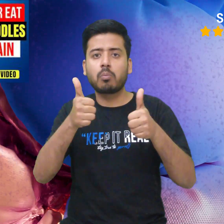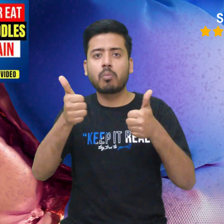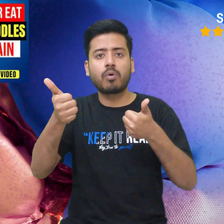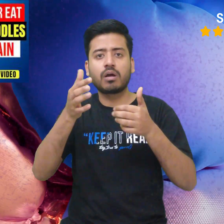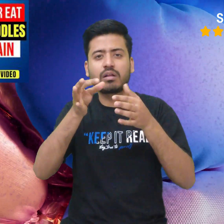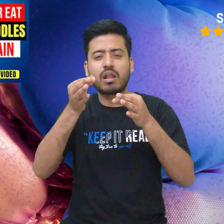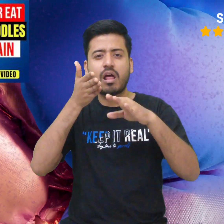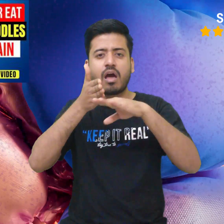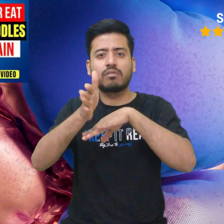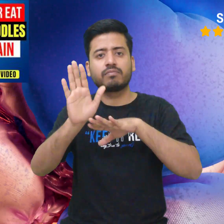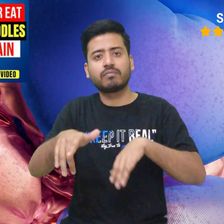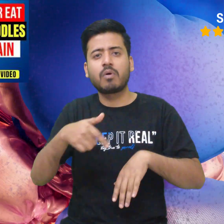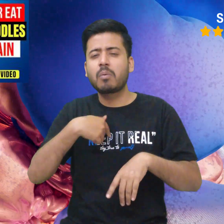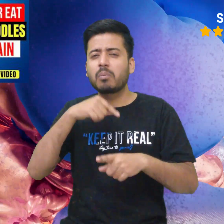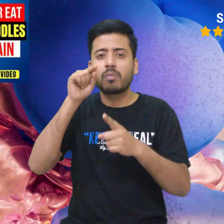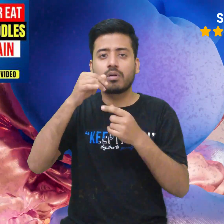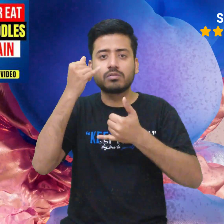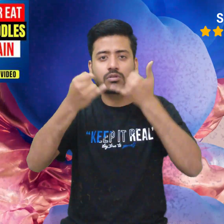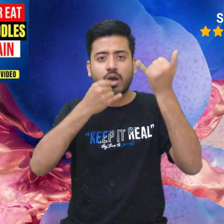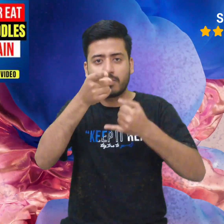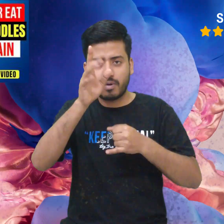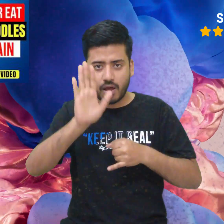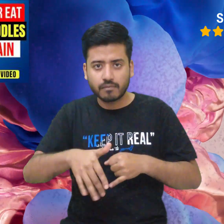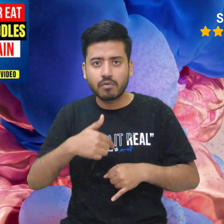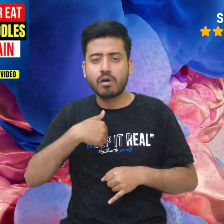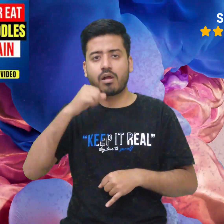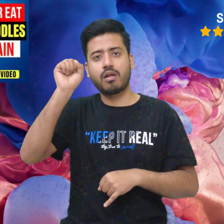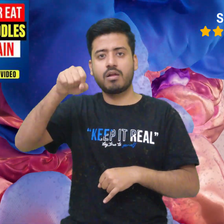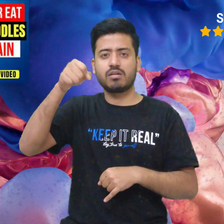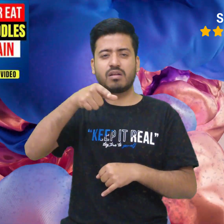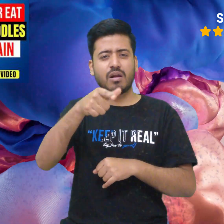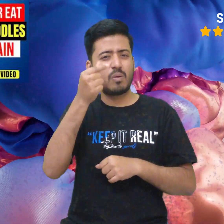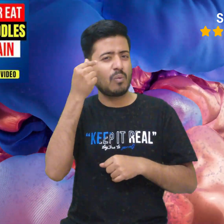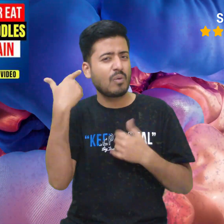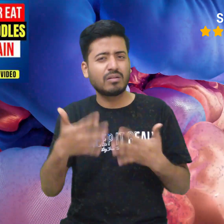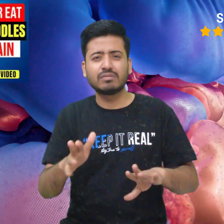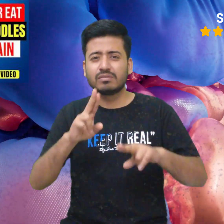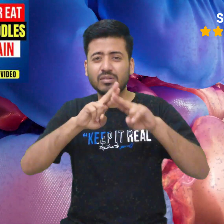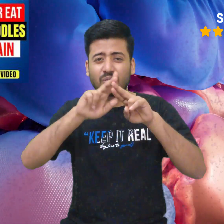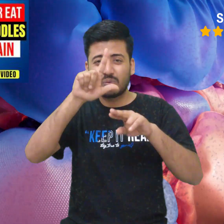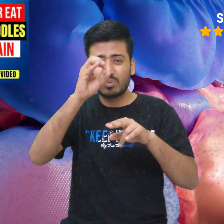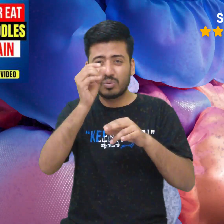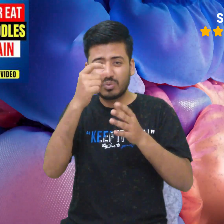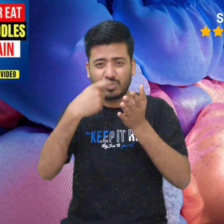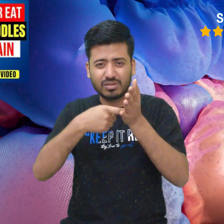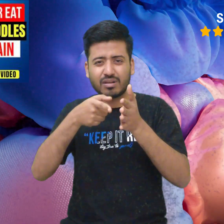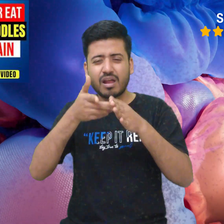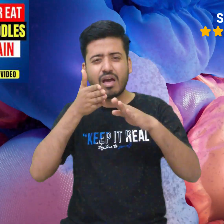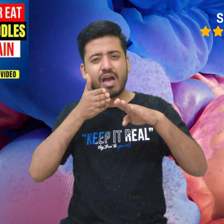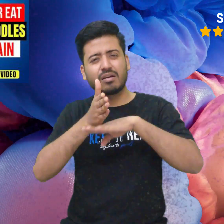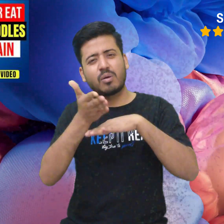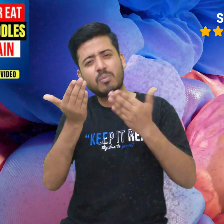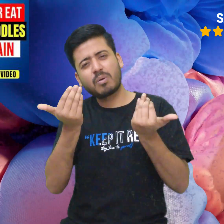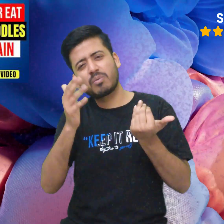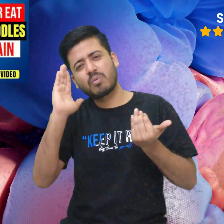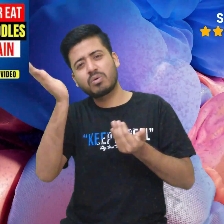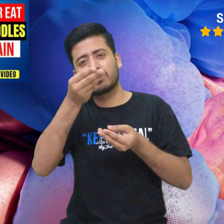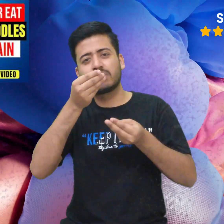people to be more careful about consuming sodium-rich snacks such as instant noodles. Buldak ramen. It's a huge contributing